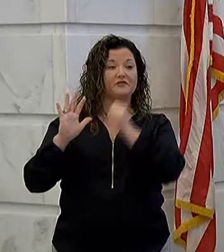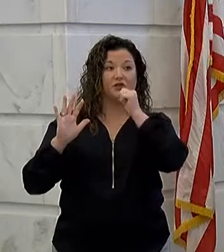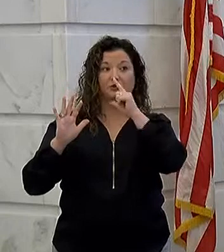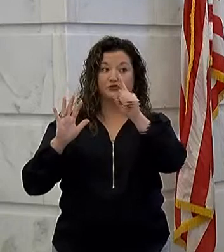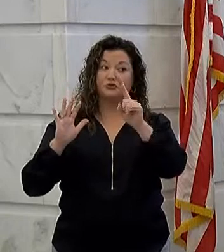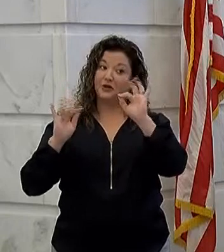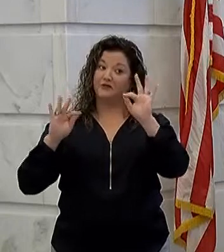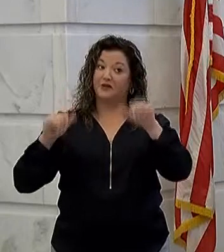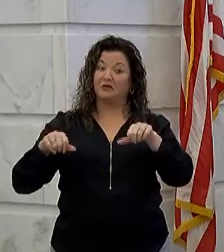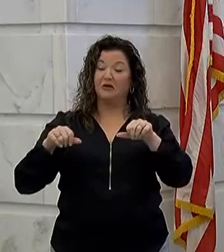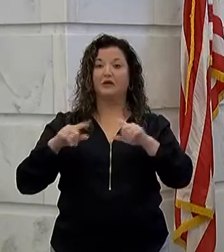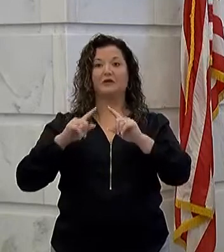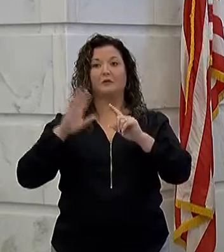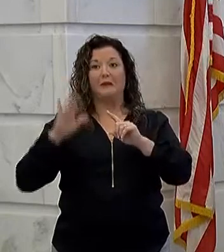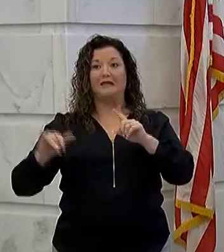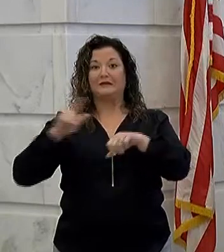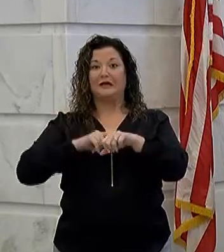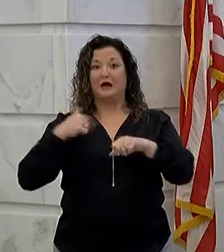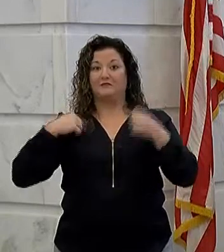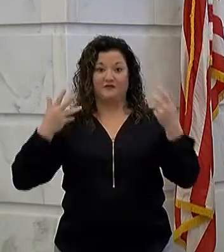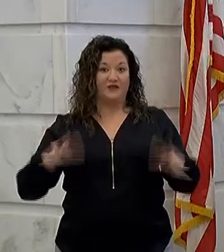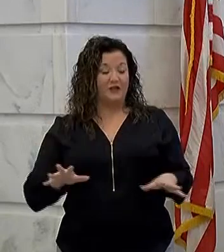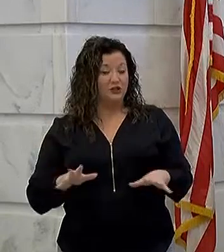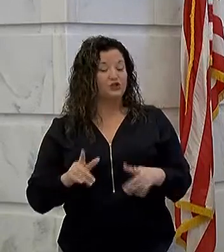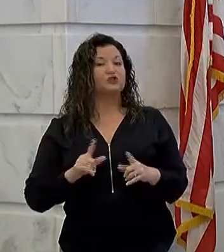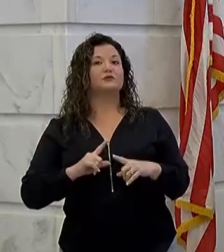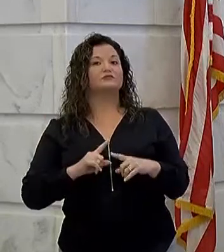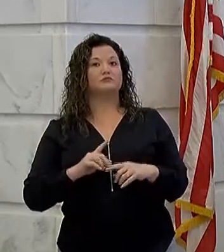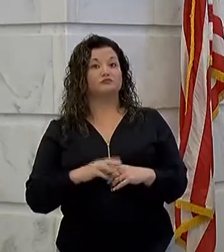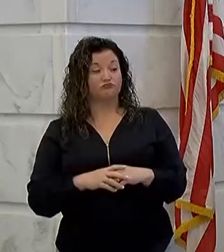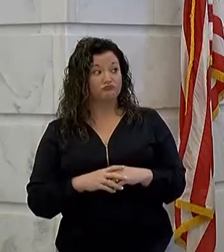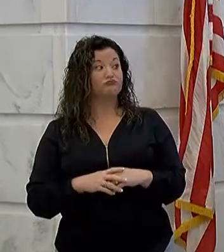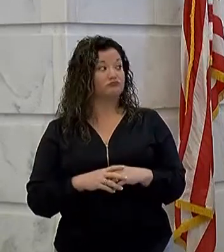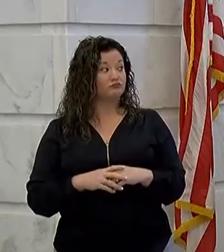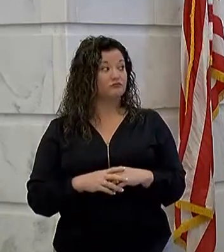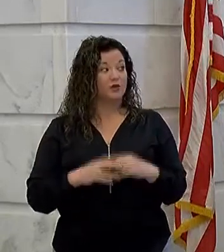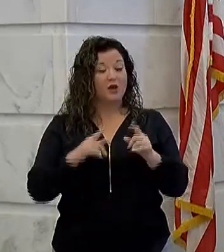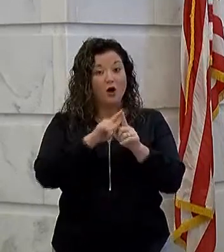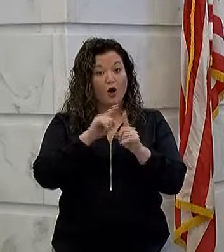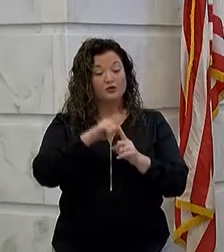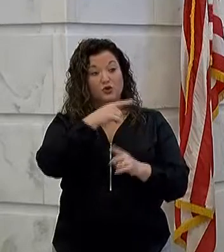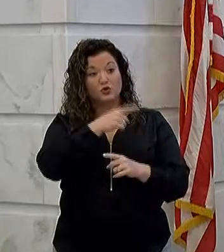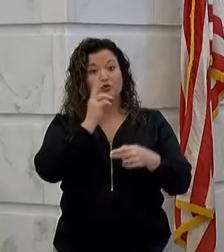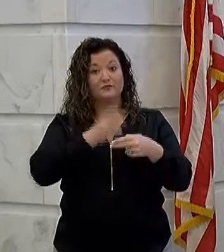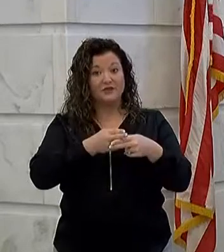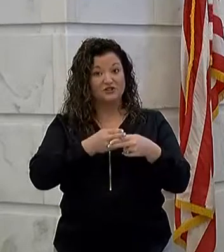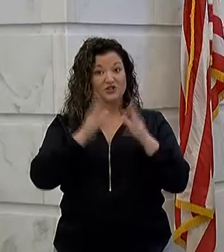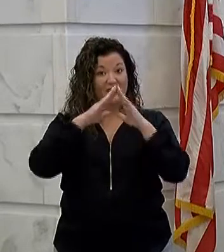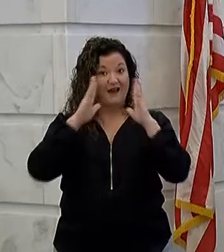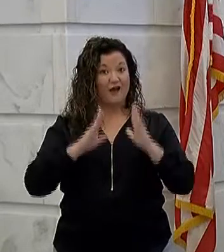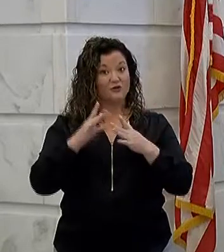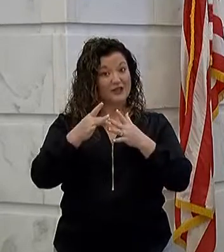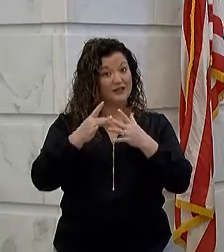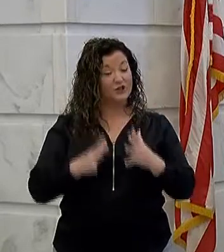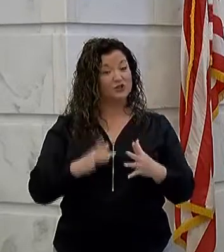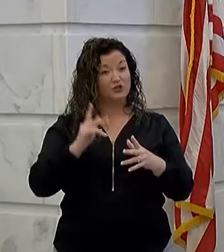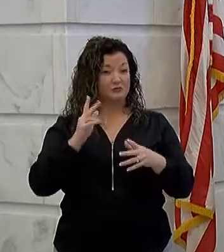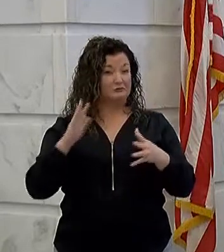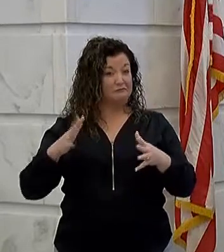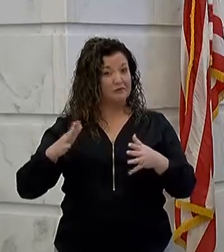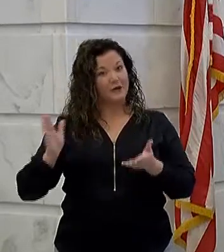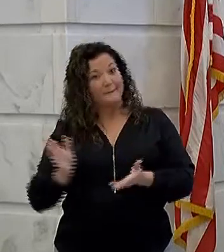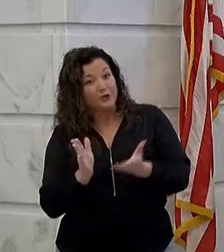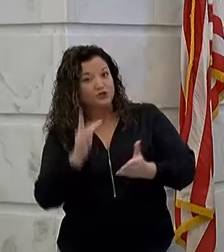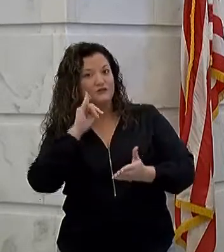get there by the time you were done. You've also mentioned that the House leadership had kind of pushed for that.